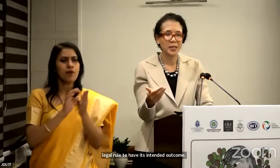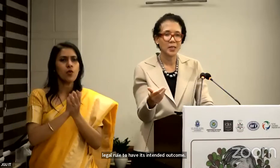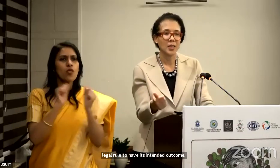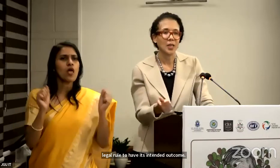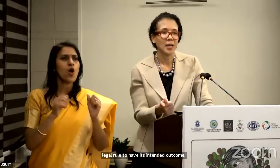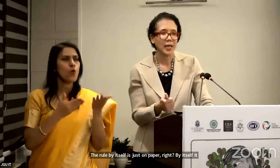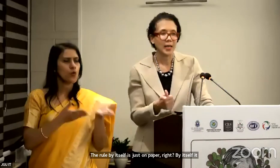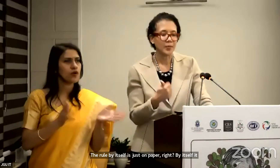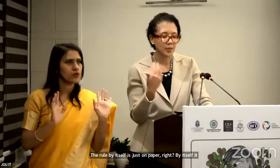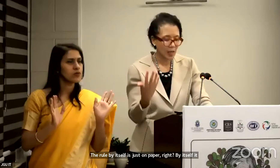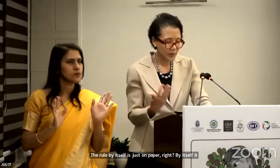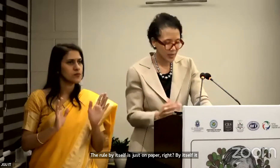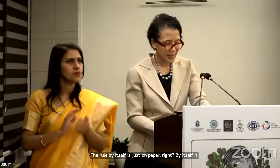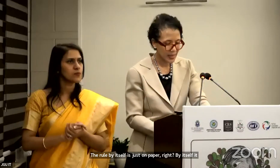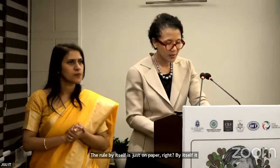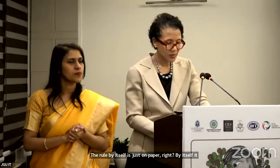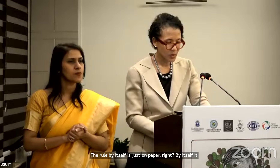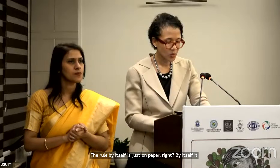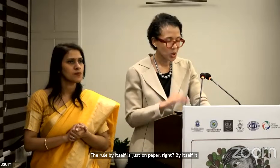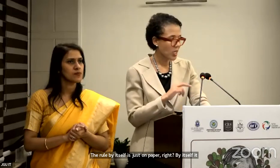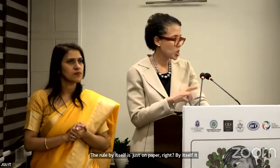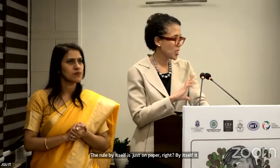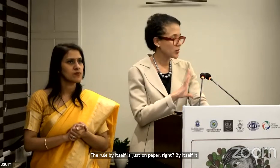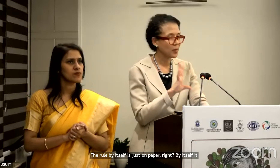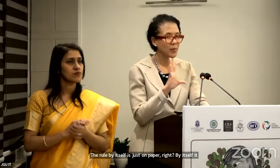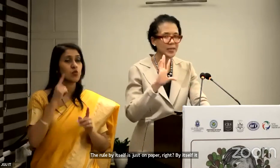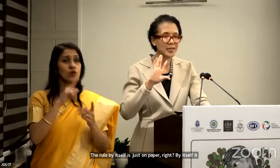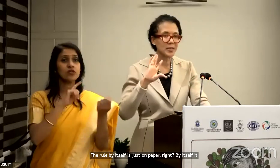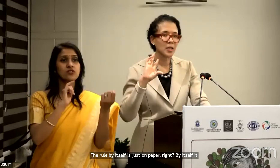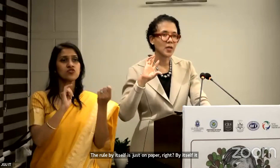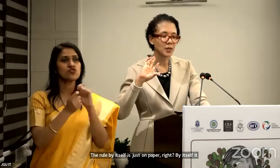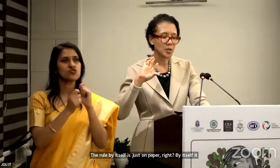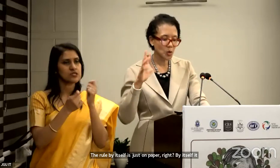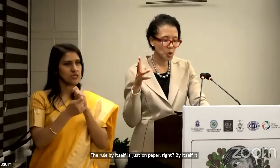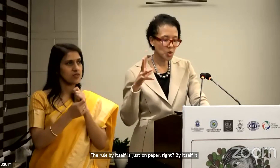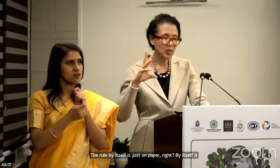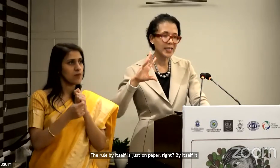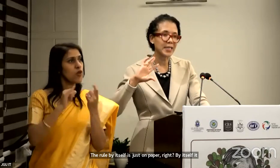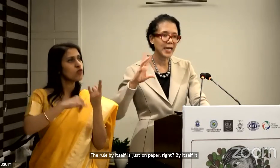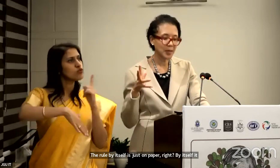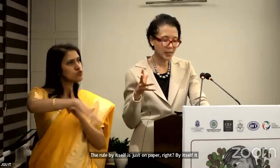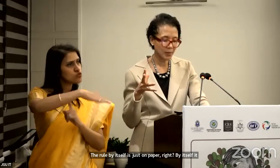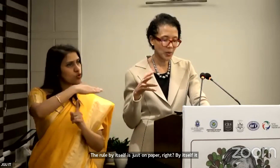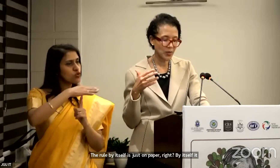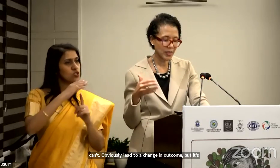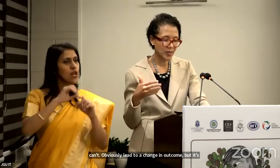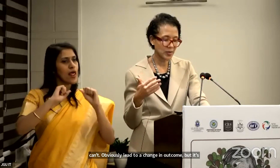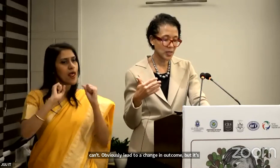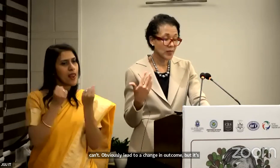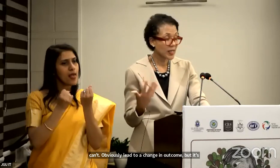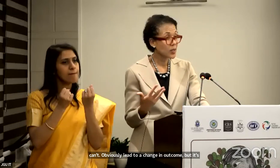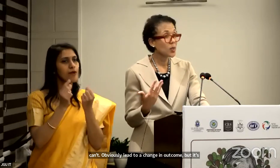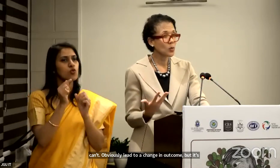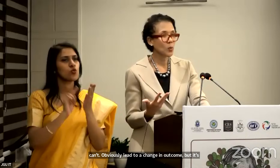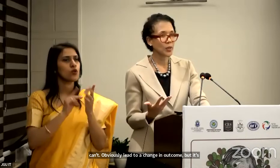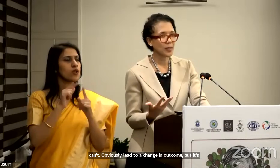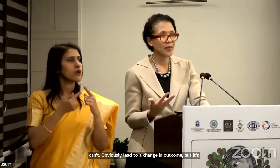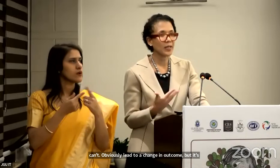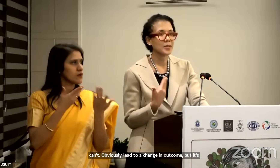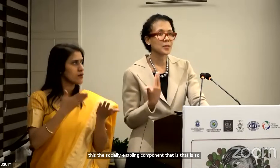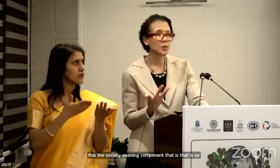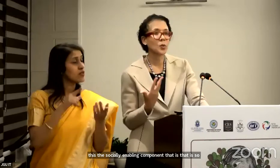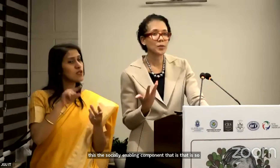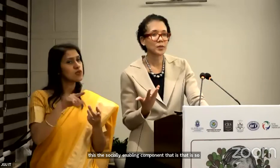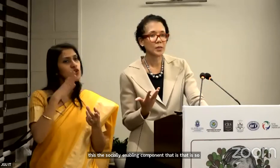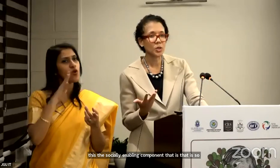can't obviously lead to a change in outcome, but it's the socially enabling component that is so important. I